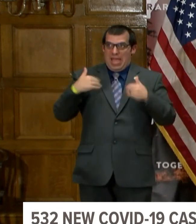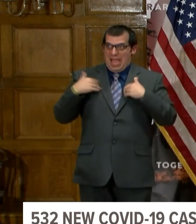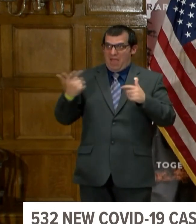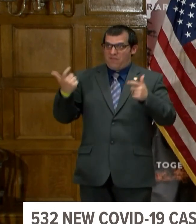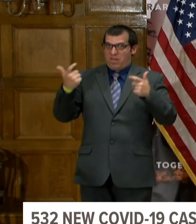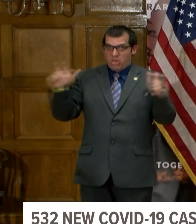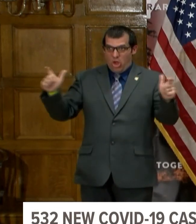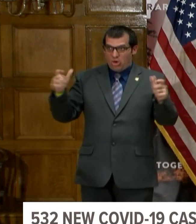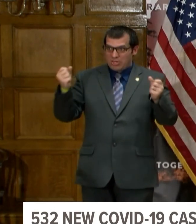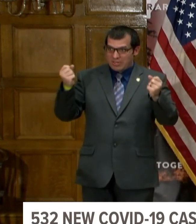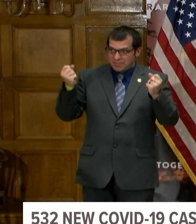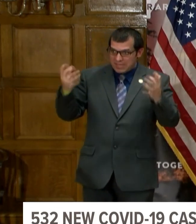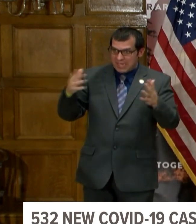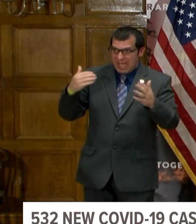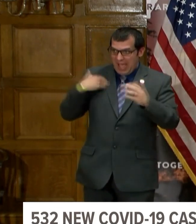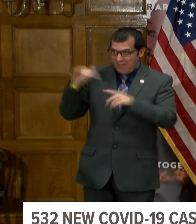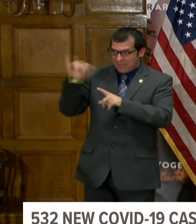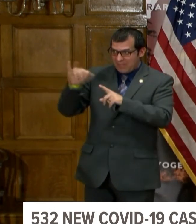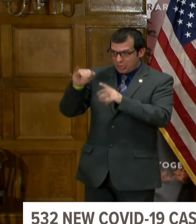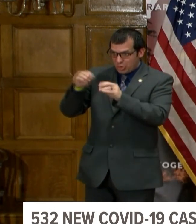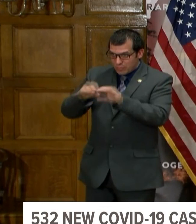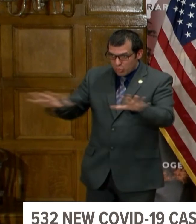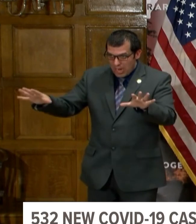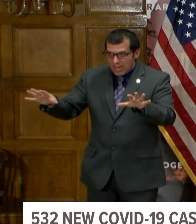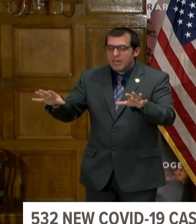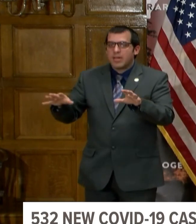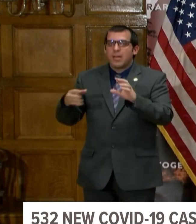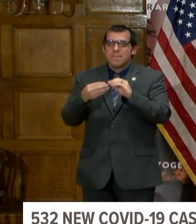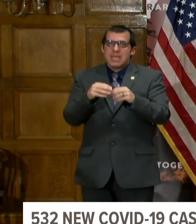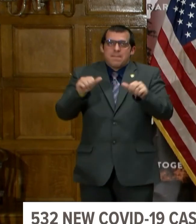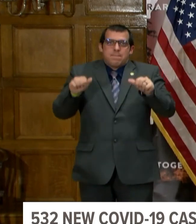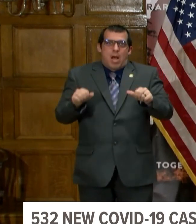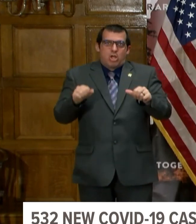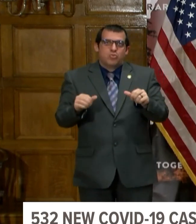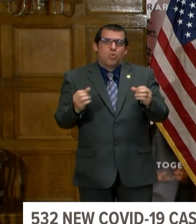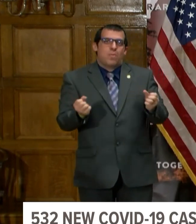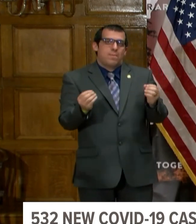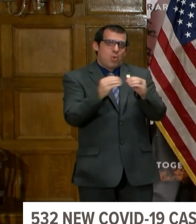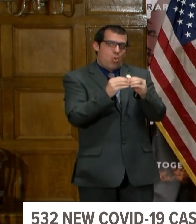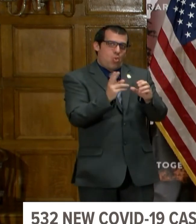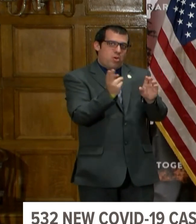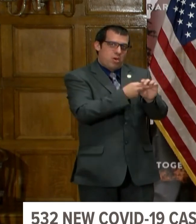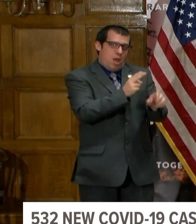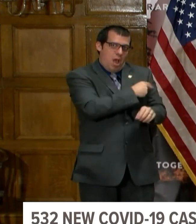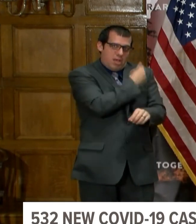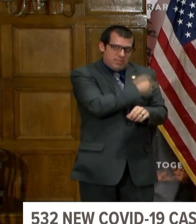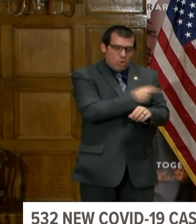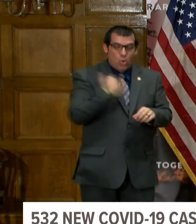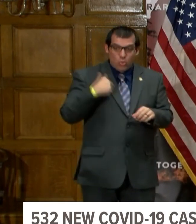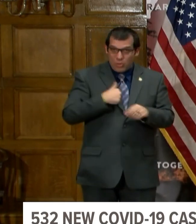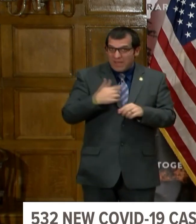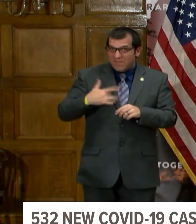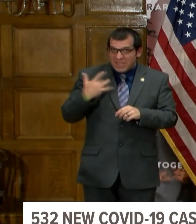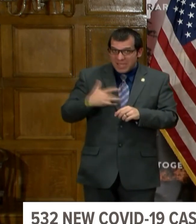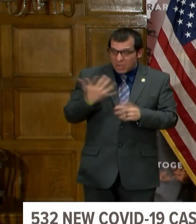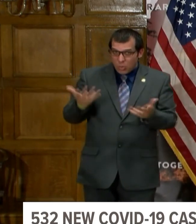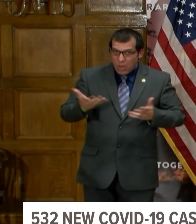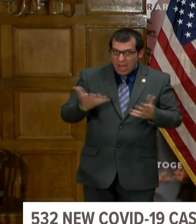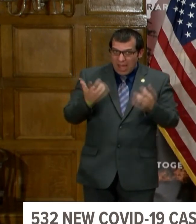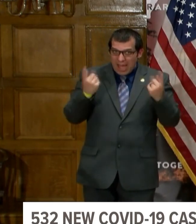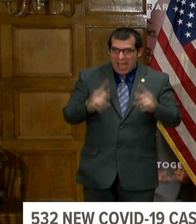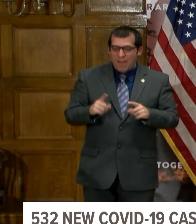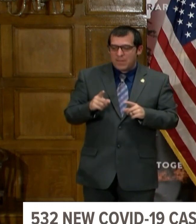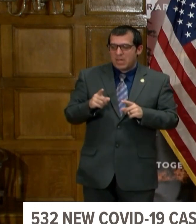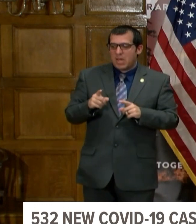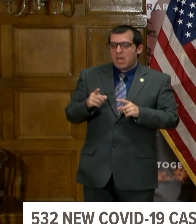develop disease, a significantly more number of individuals can wind up in the hospital. So what we're seeing, we believe, are the